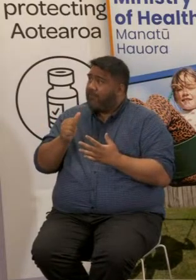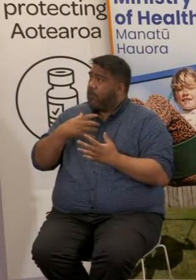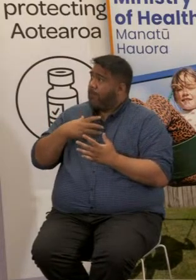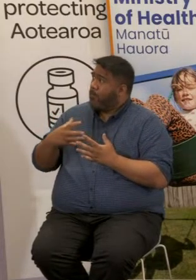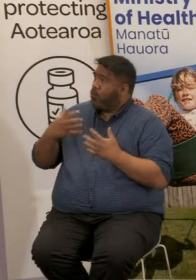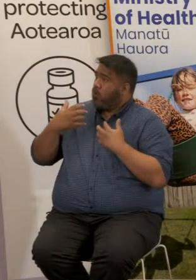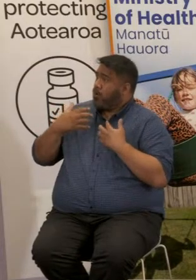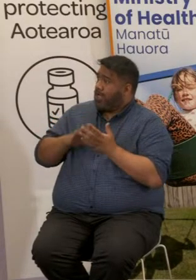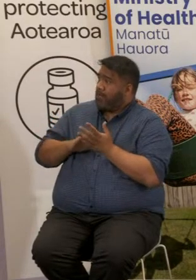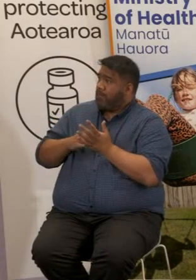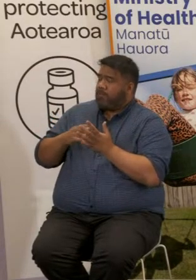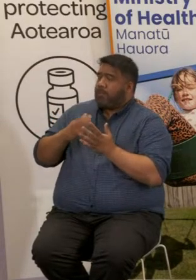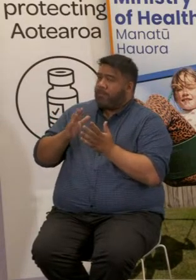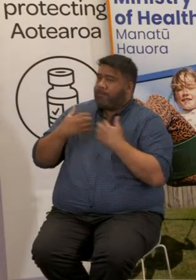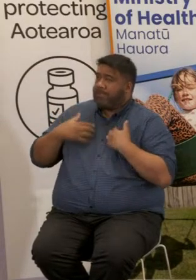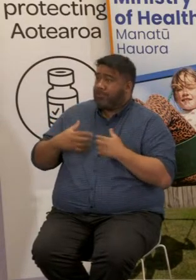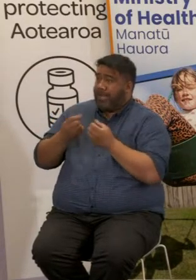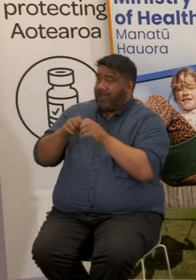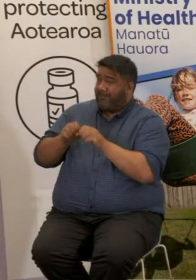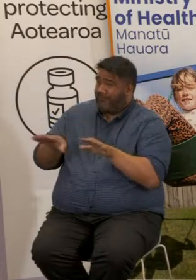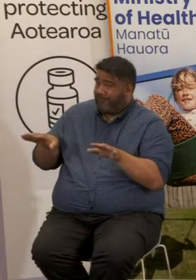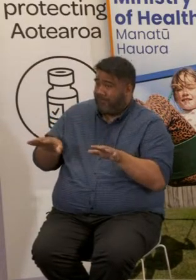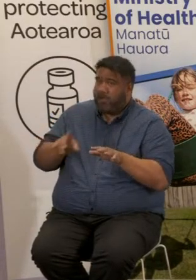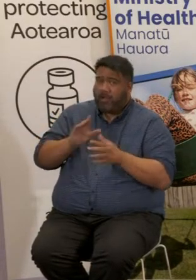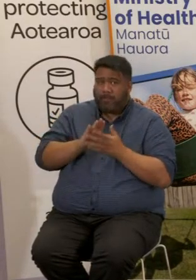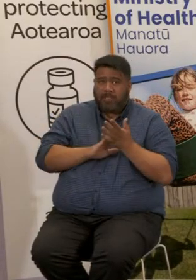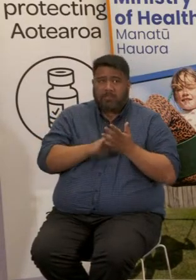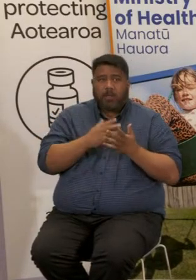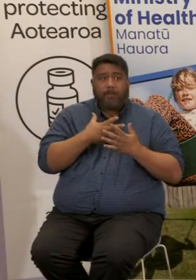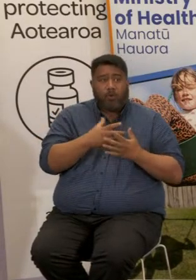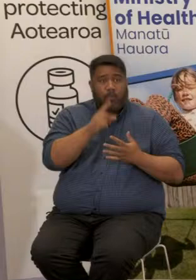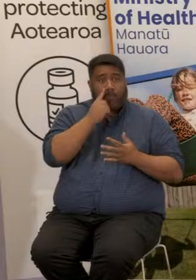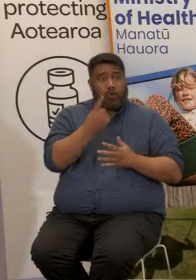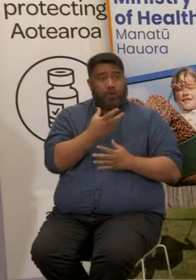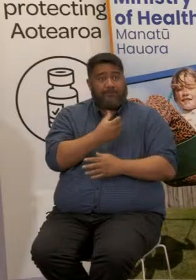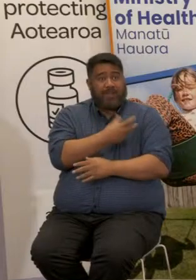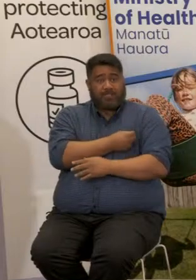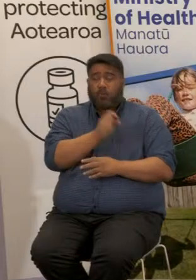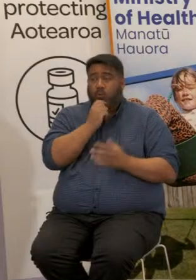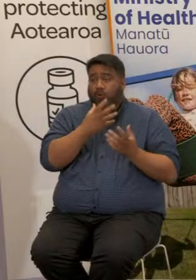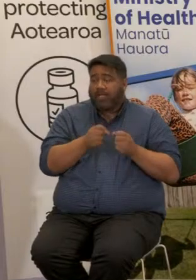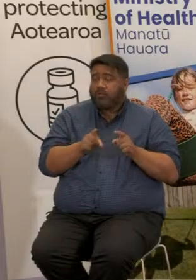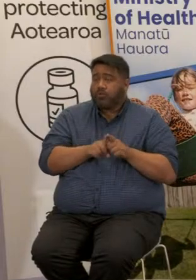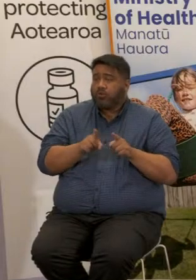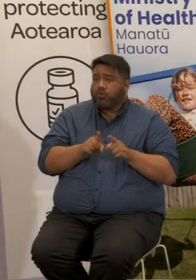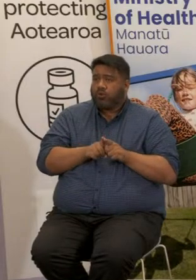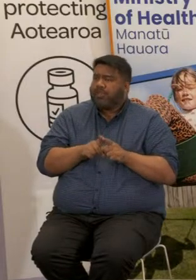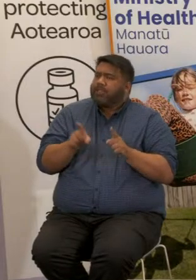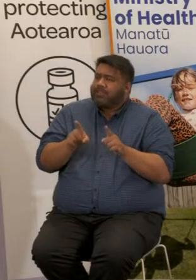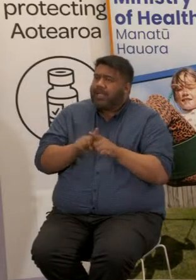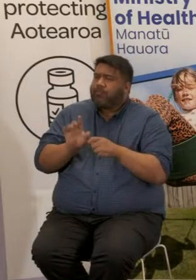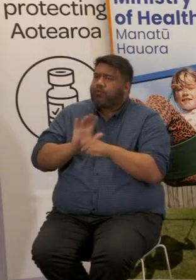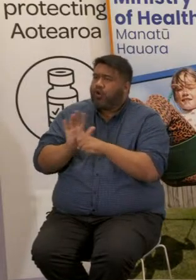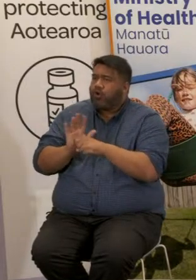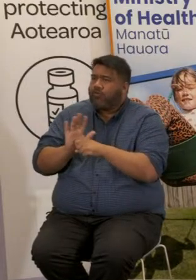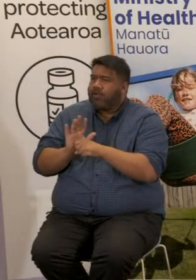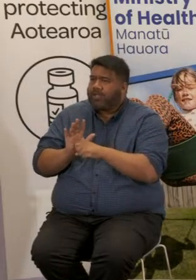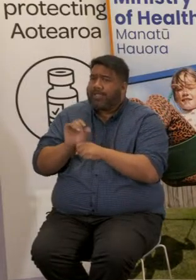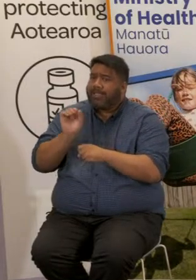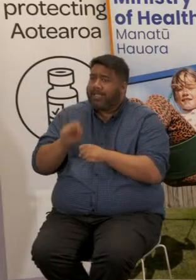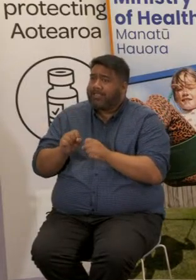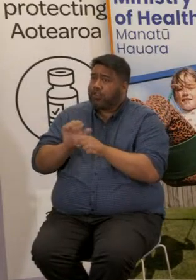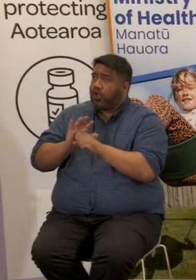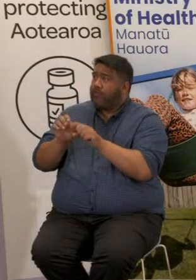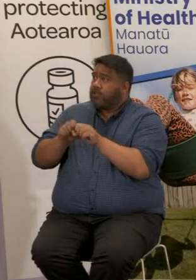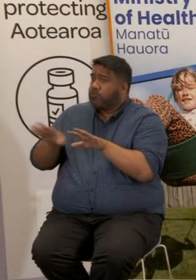people ending up with COVID in New Zealand, both in the community and in hospital, relatively more will be vaccinated. But absolute